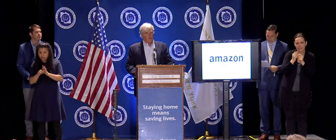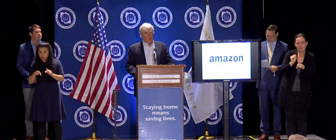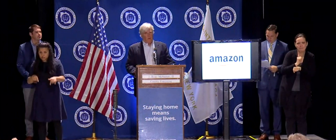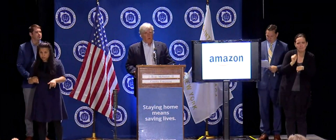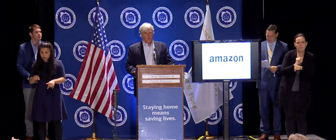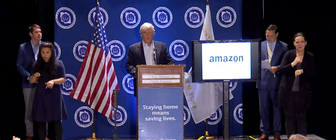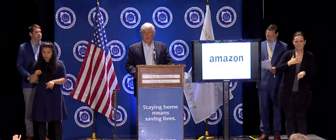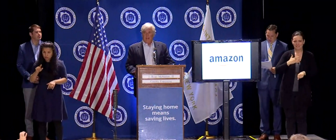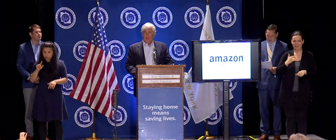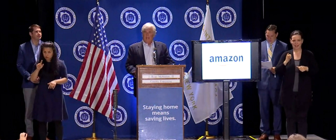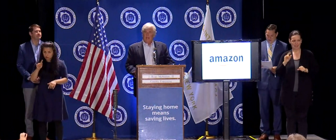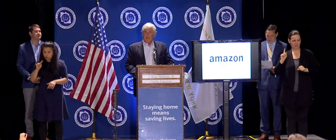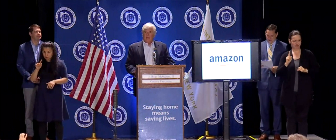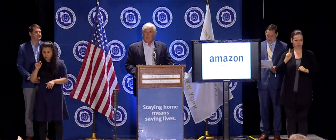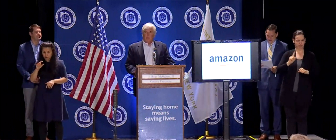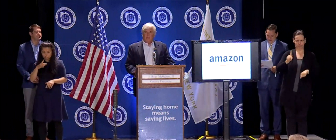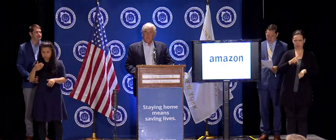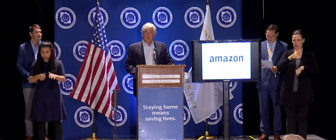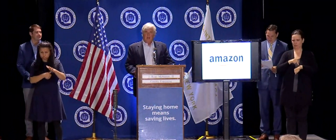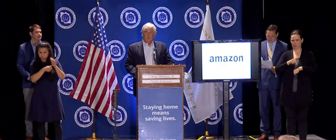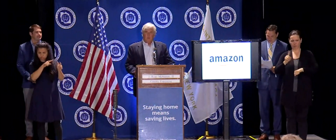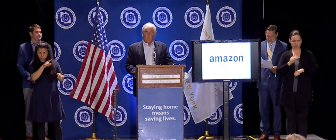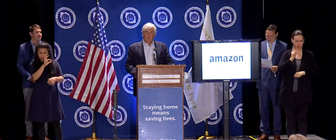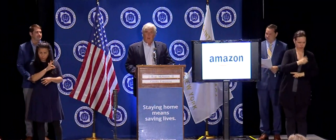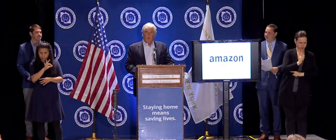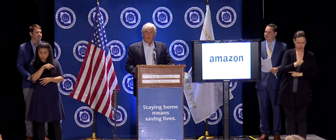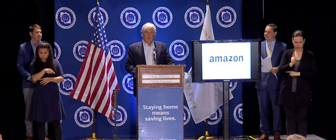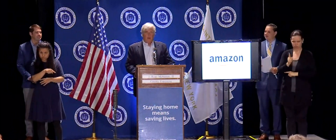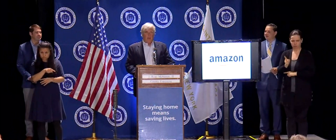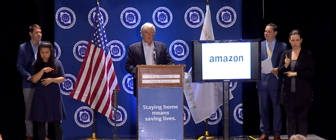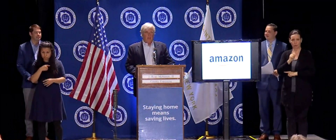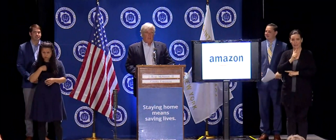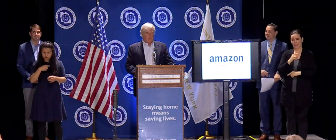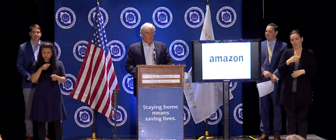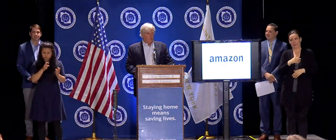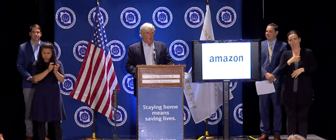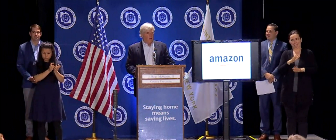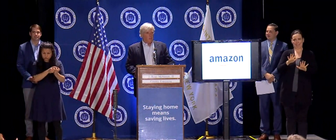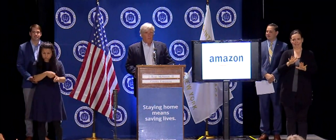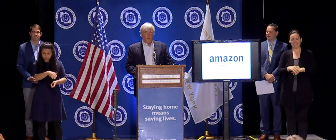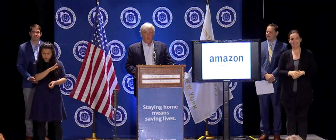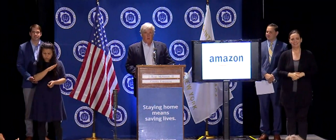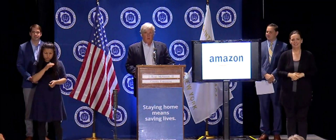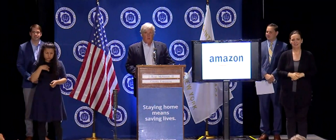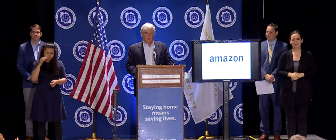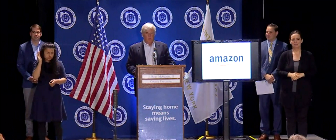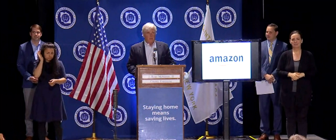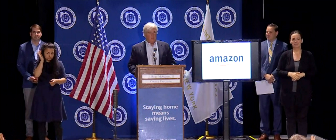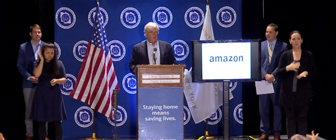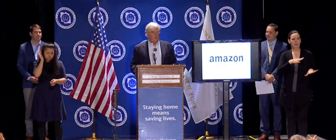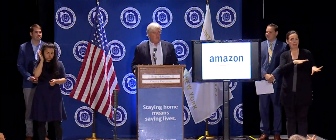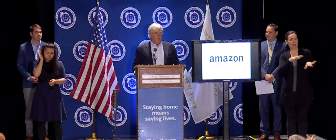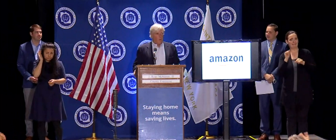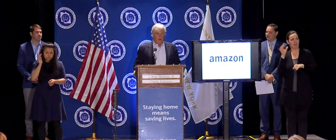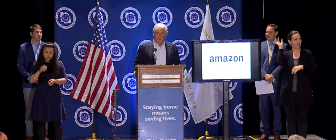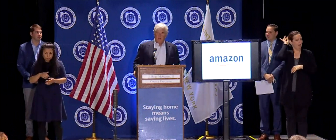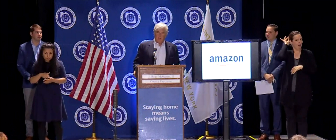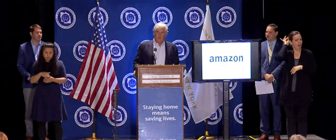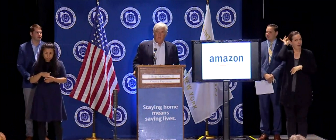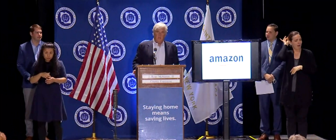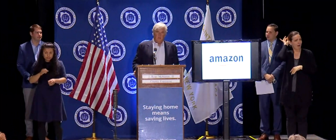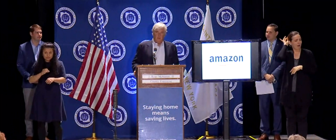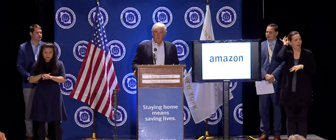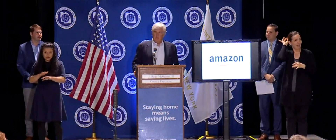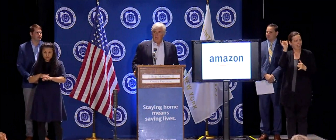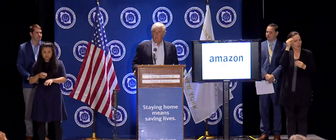principal's office. You never know what you're going to get. But when I walked out, I was carrying some very good news to me, news that I wanted to